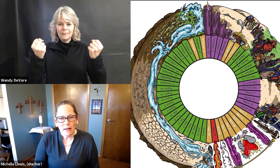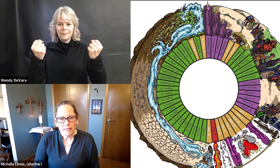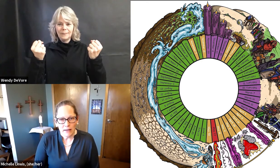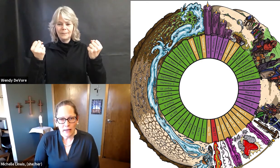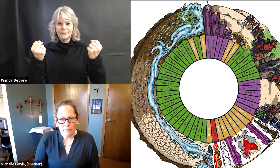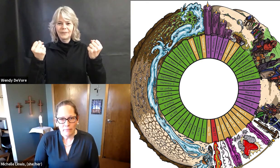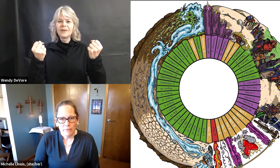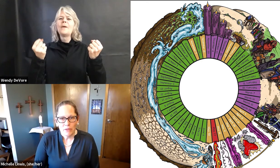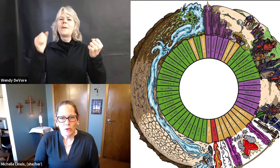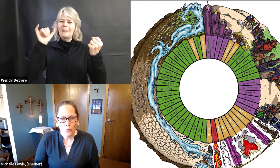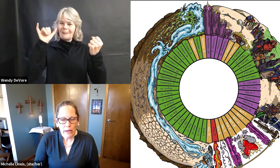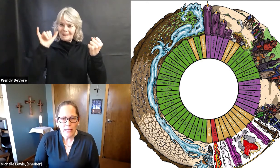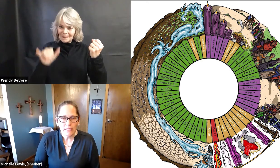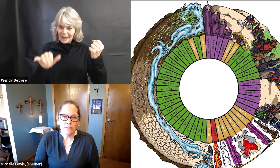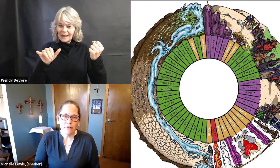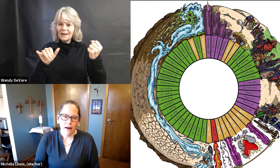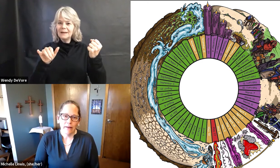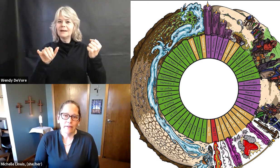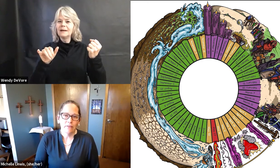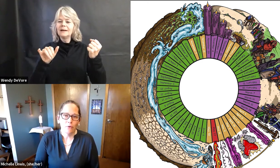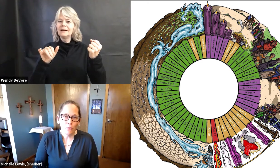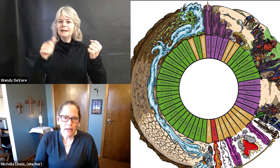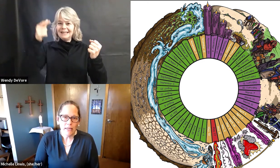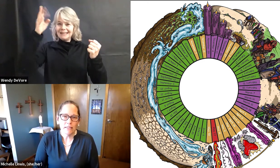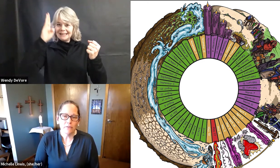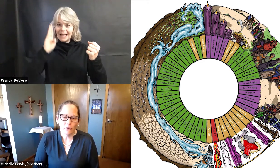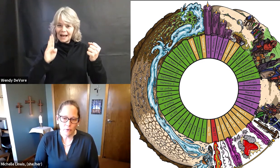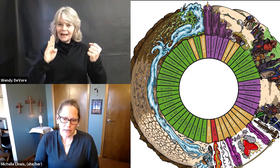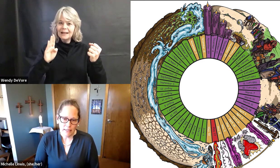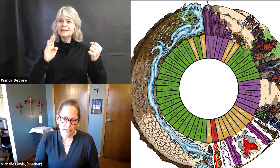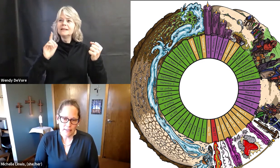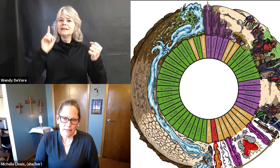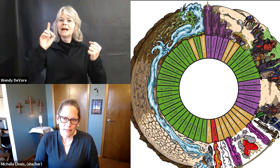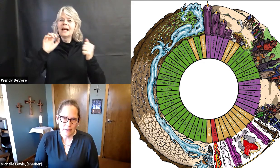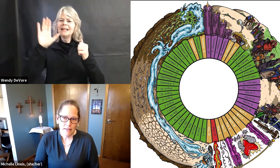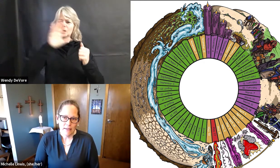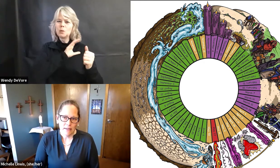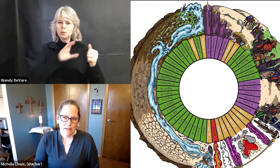At that time, the ways of God, the ways of Christ,